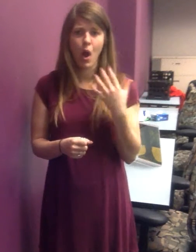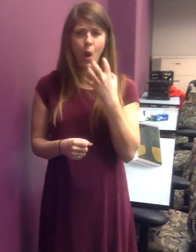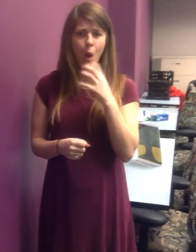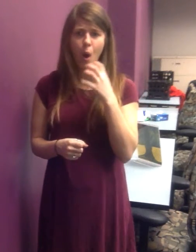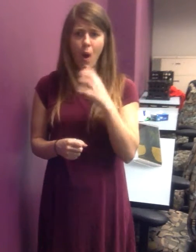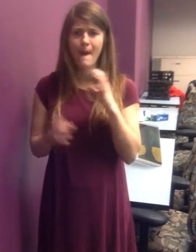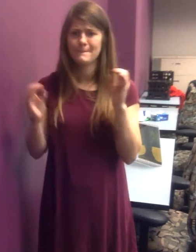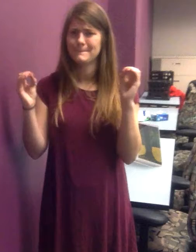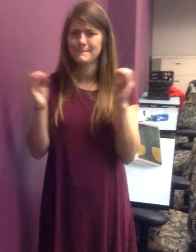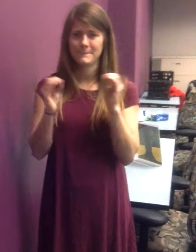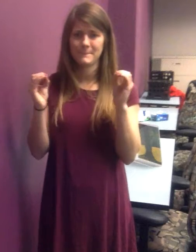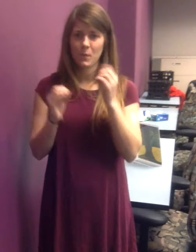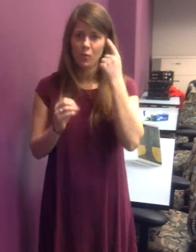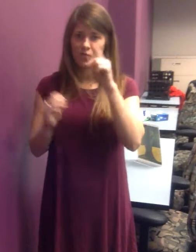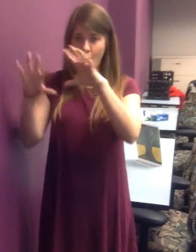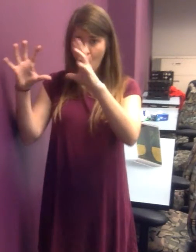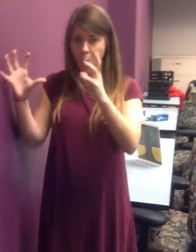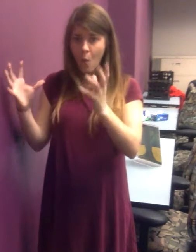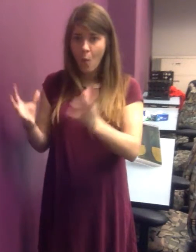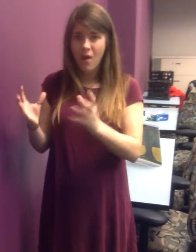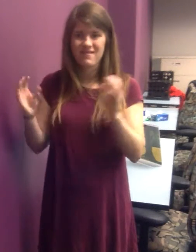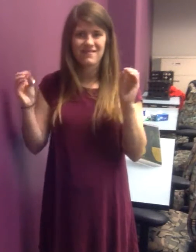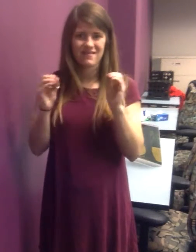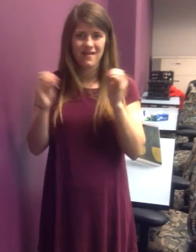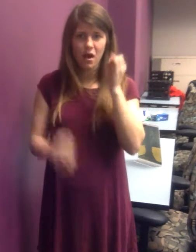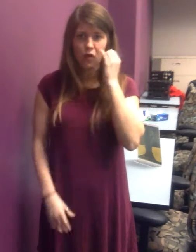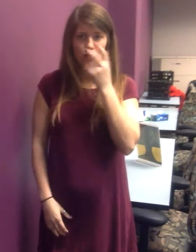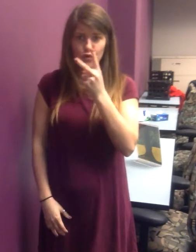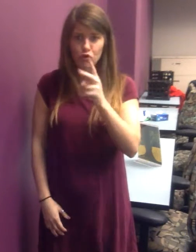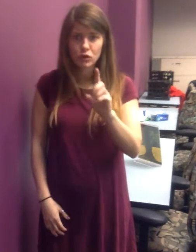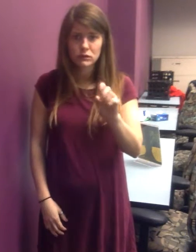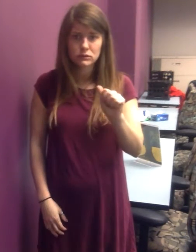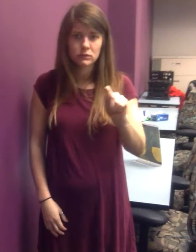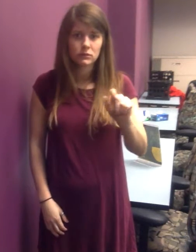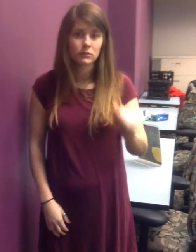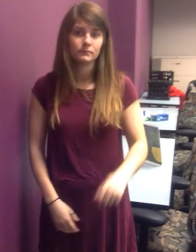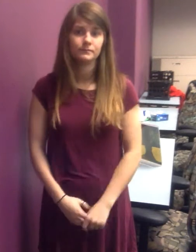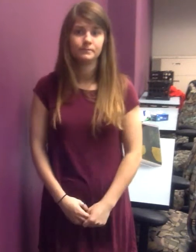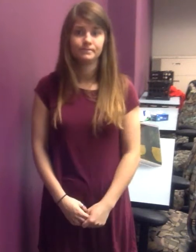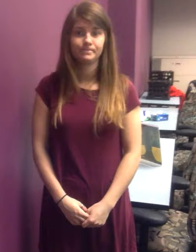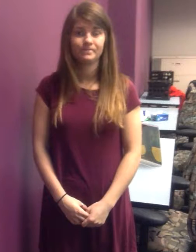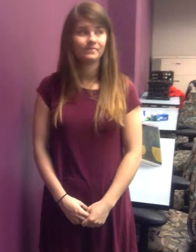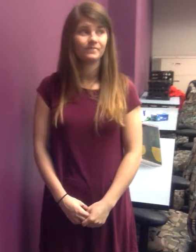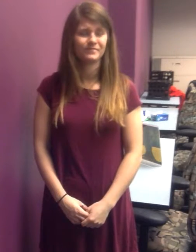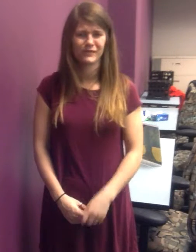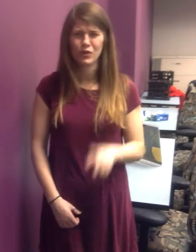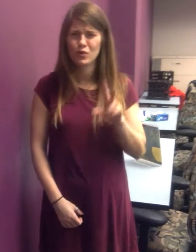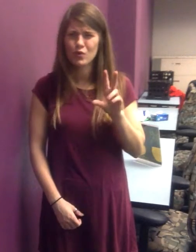the observations. It simply there's no trend. No warming in the last 10 years? No long-term trend?